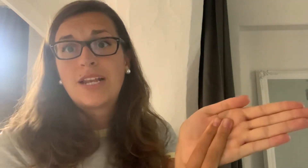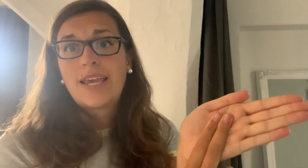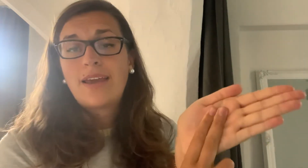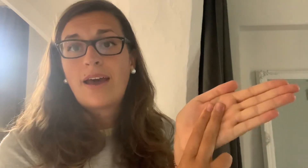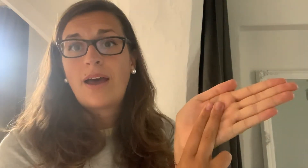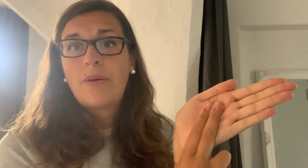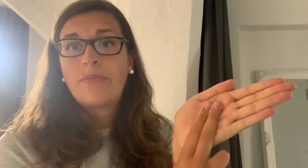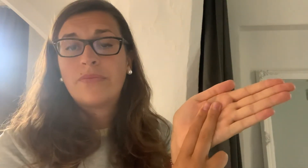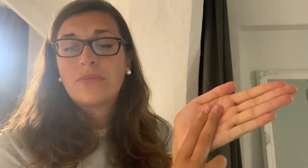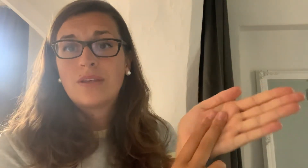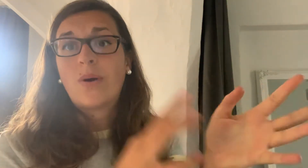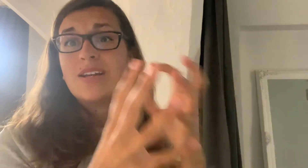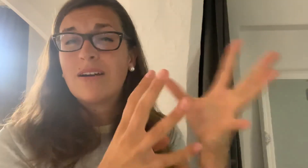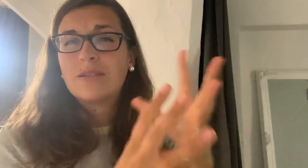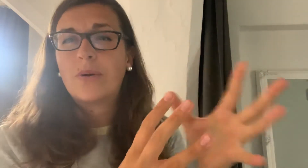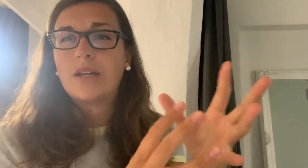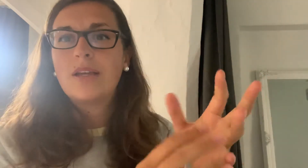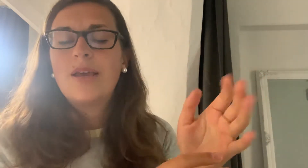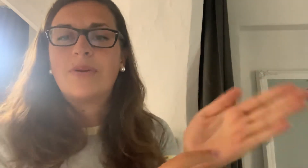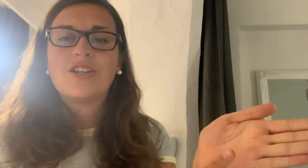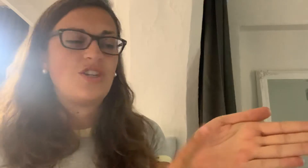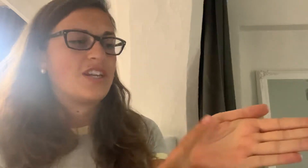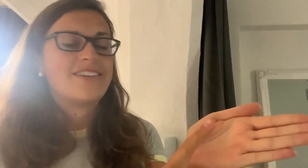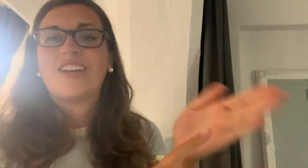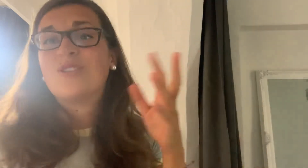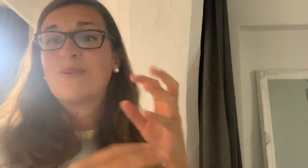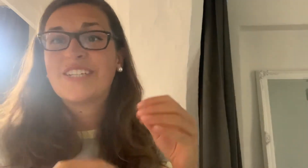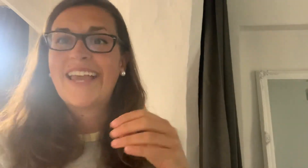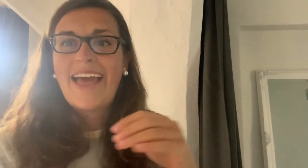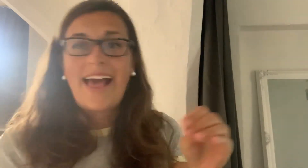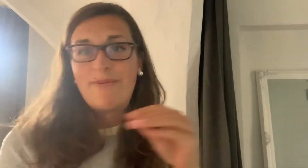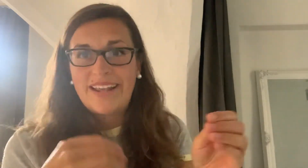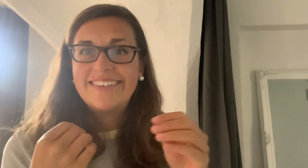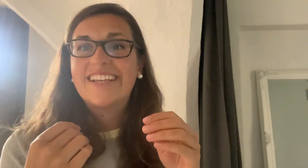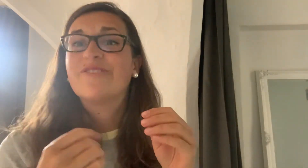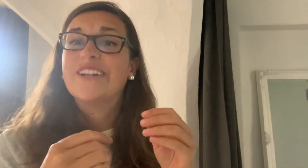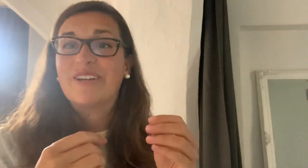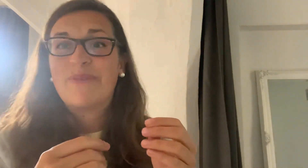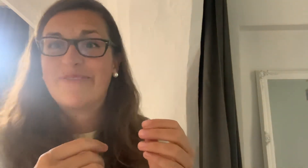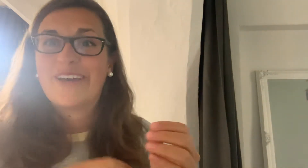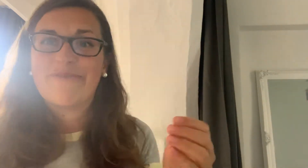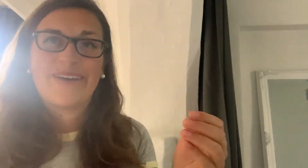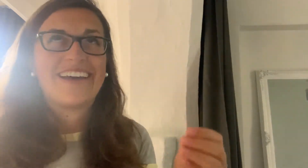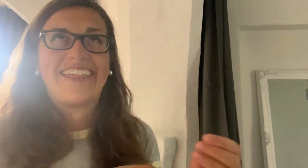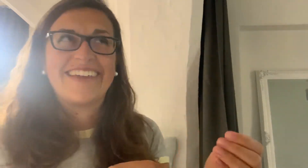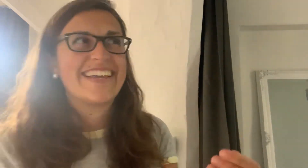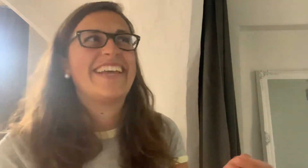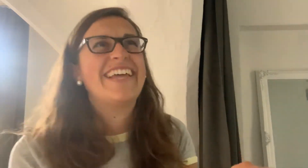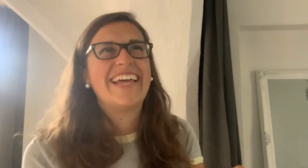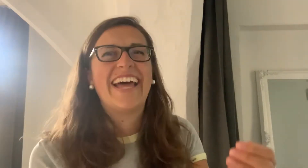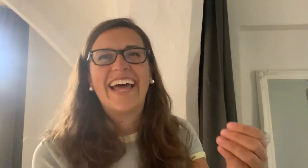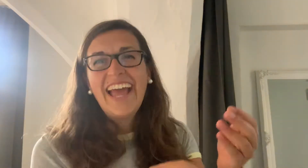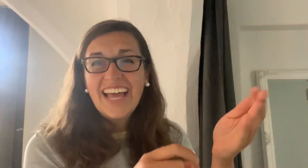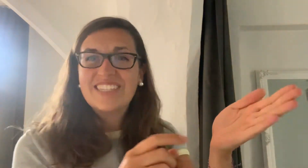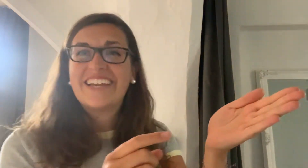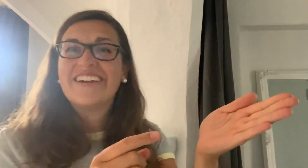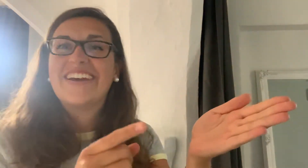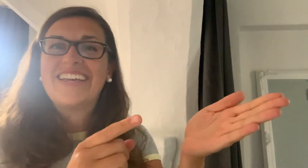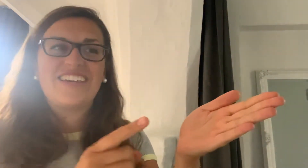actually quite a nice one because especially LMN, that's a really good bit of the alphabet, I think. So you can just